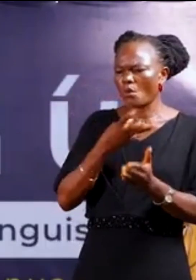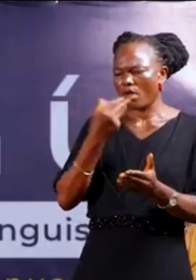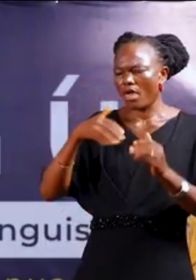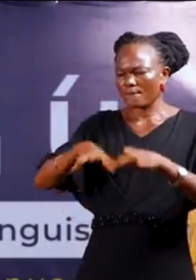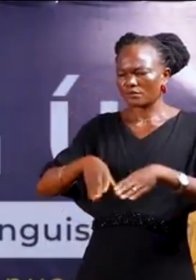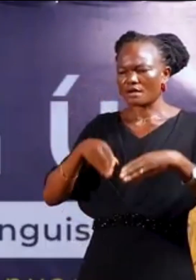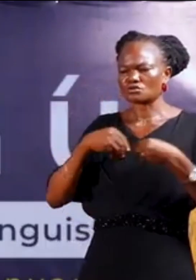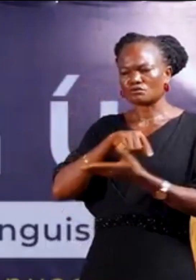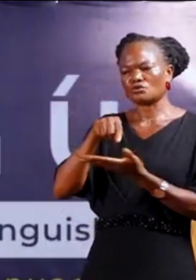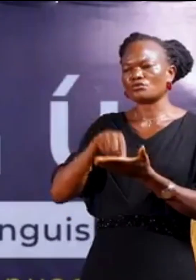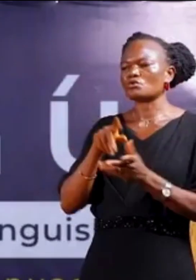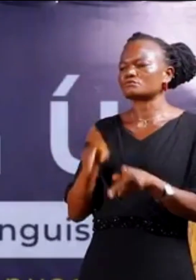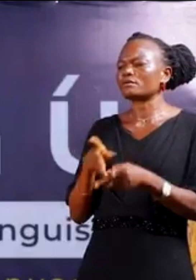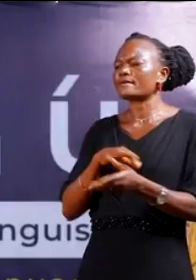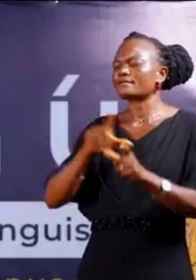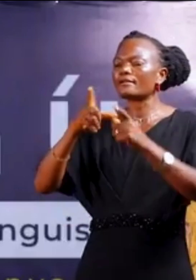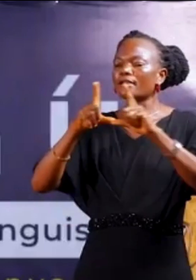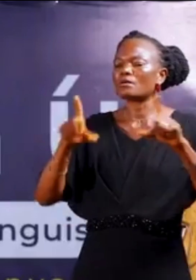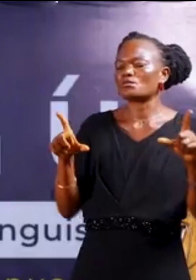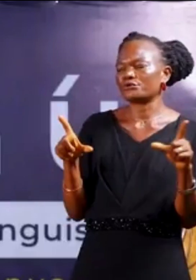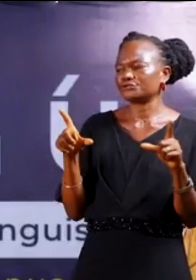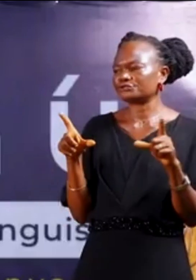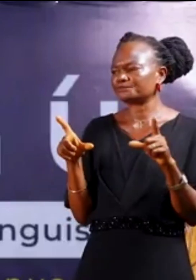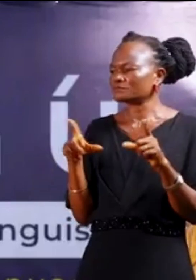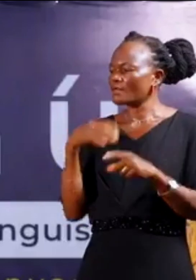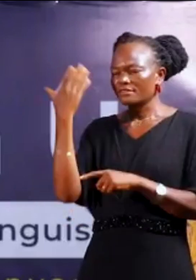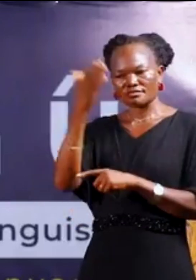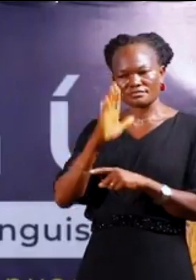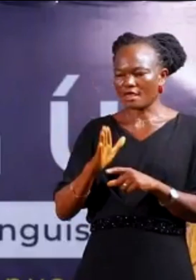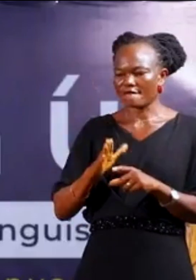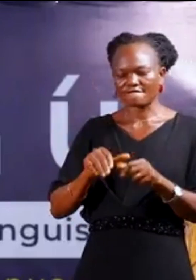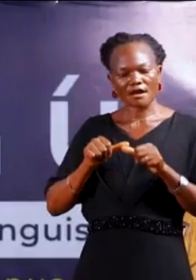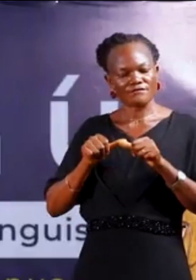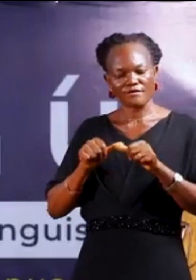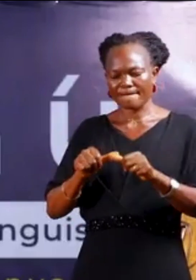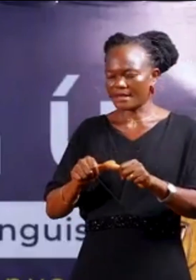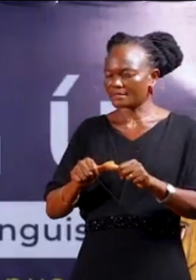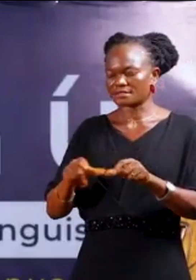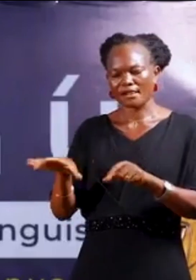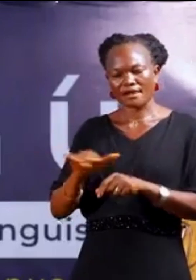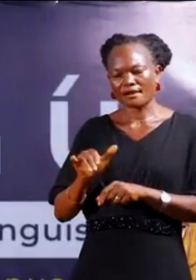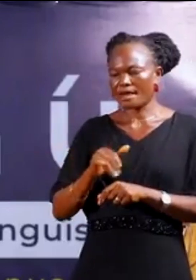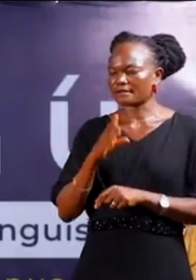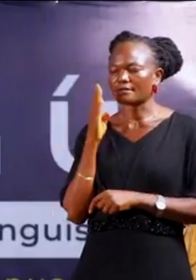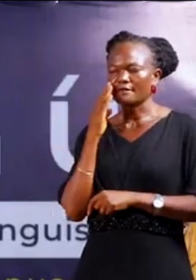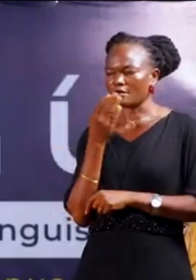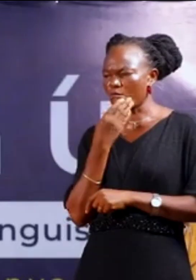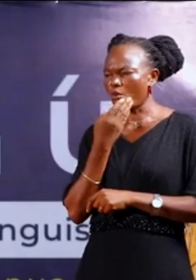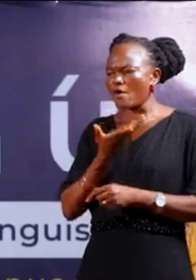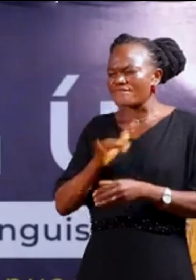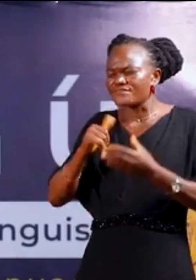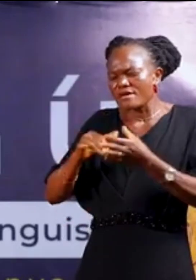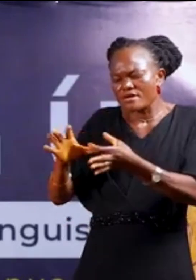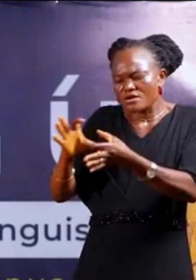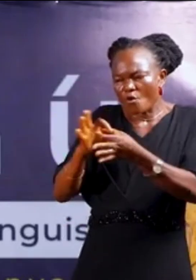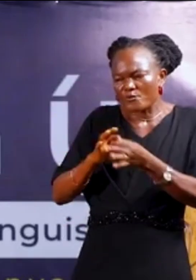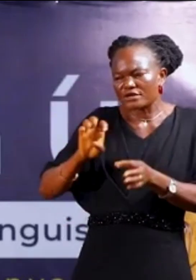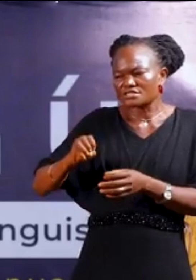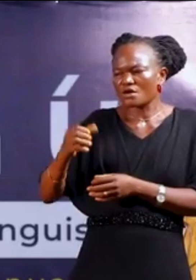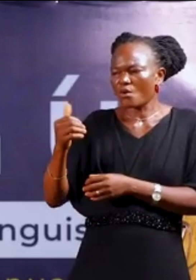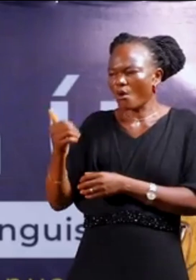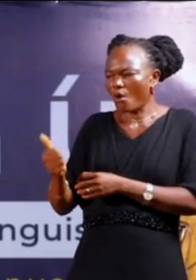those people. But their language never remained sort of like Igbo. They incorporated